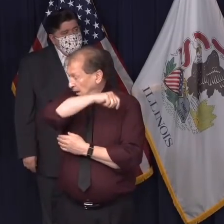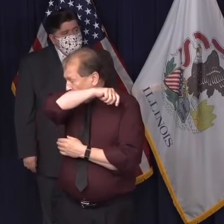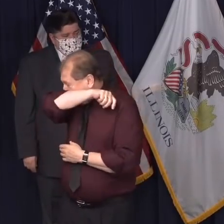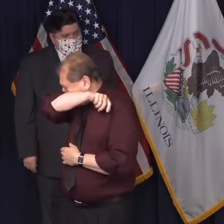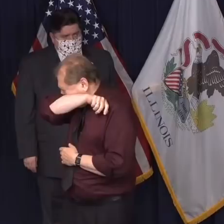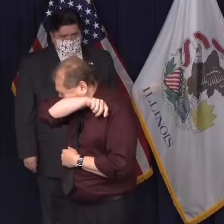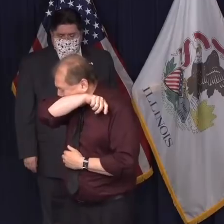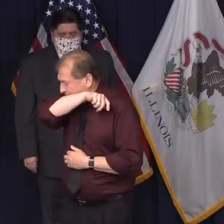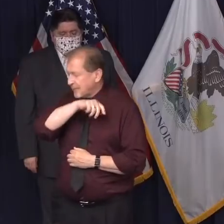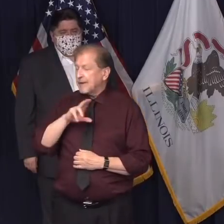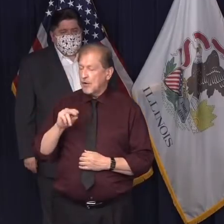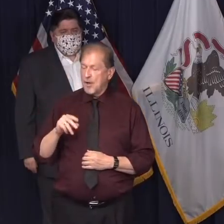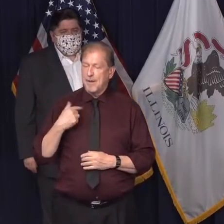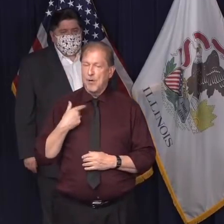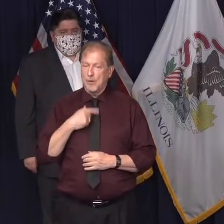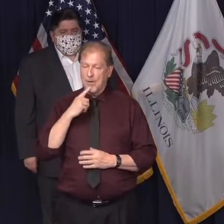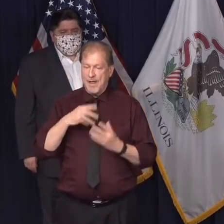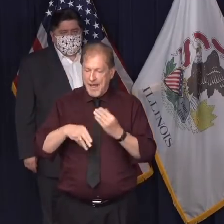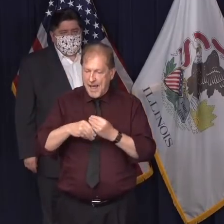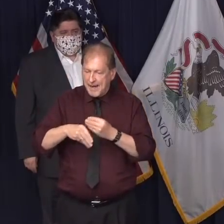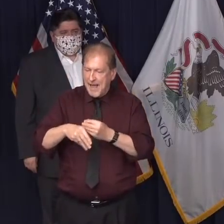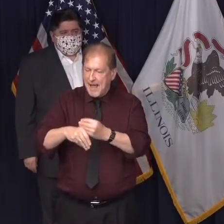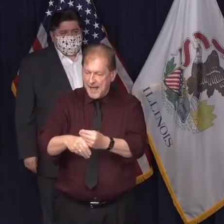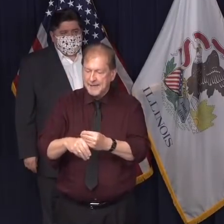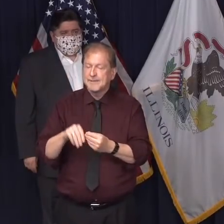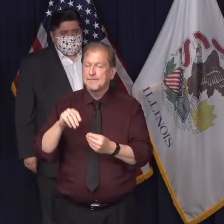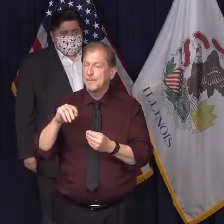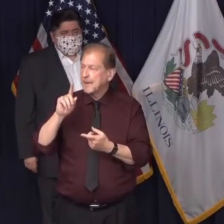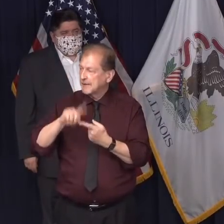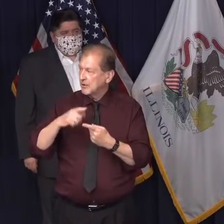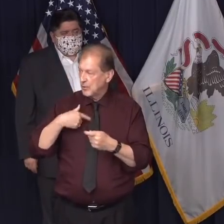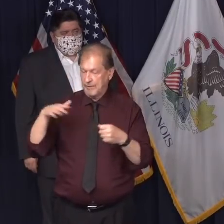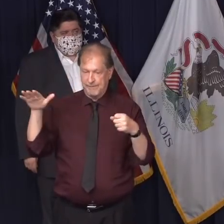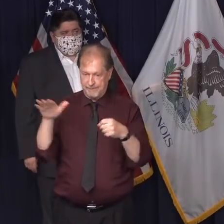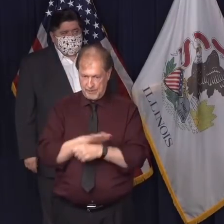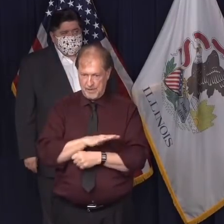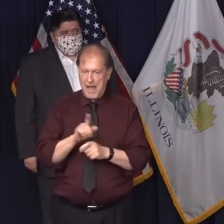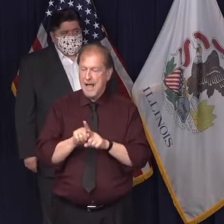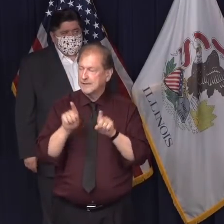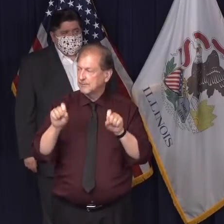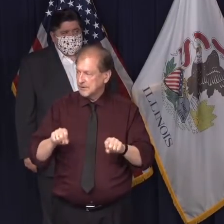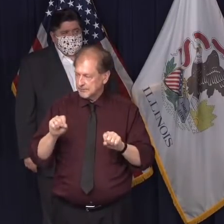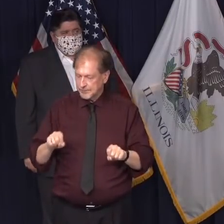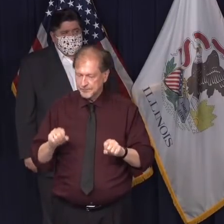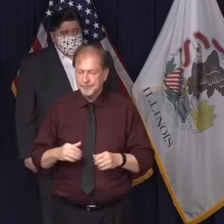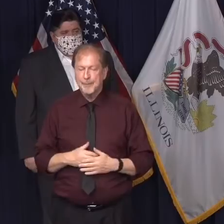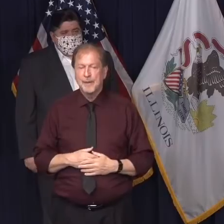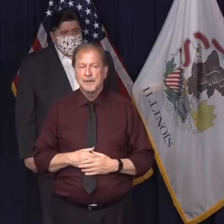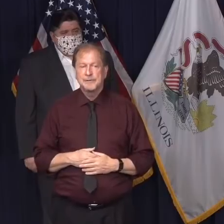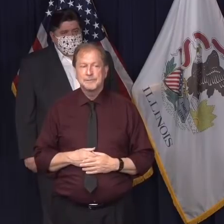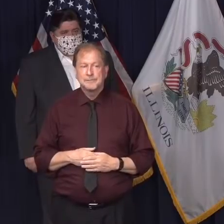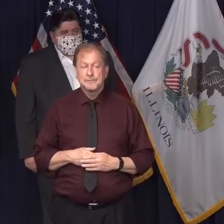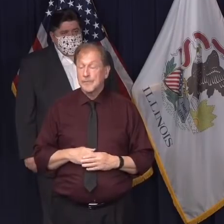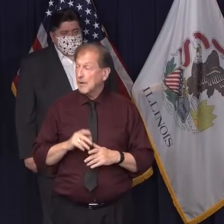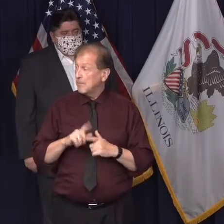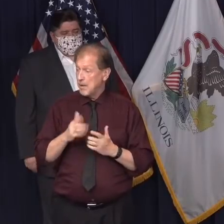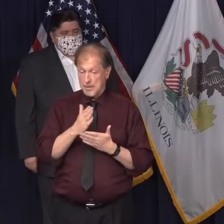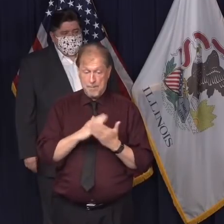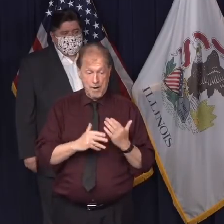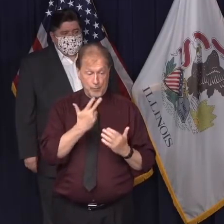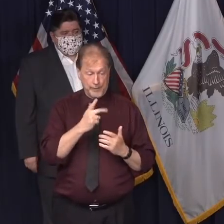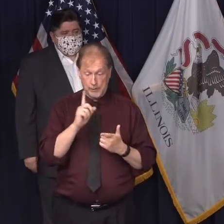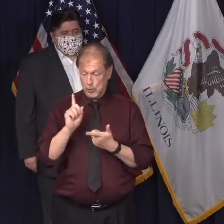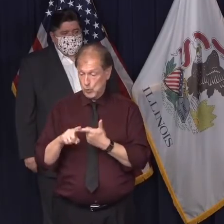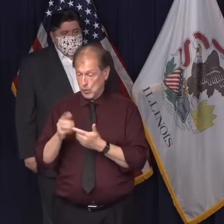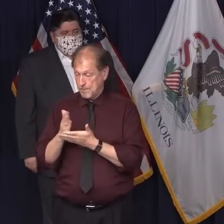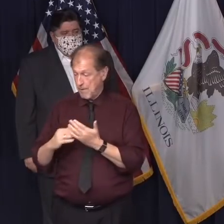out and keep growing until we get the full capacity that we need. But again, that is not going to hold the state back, but we